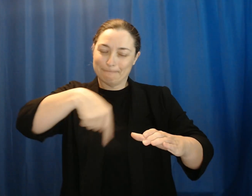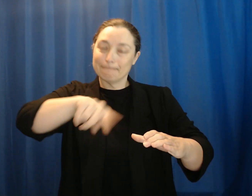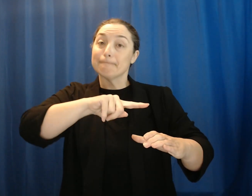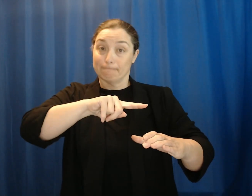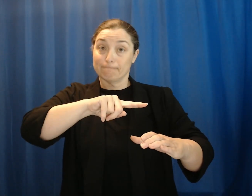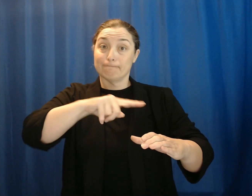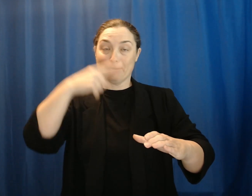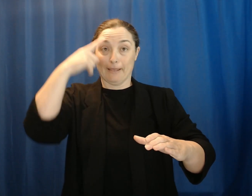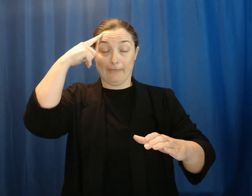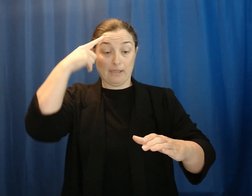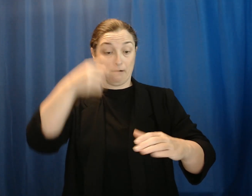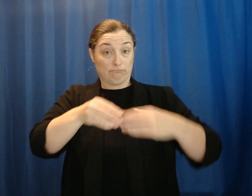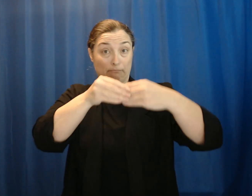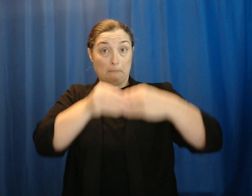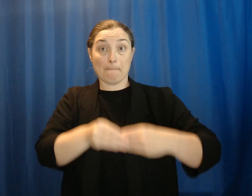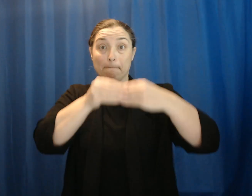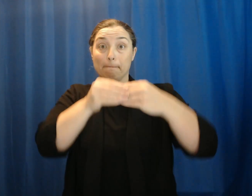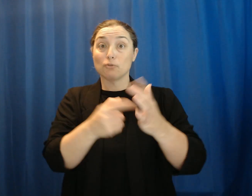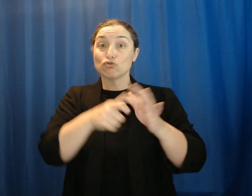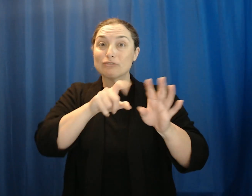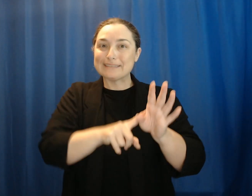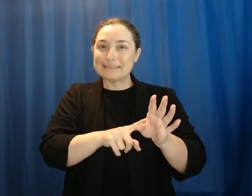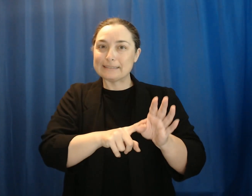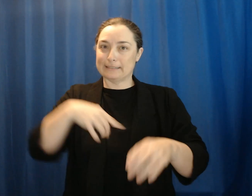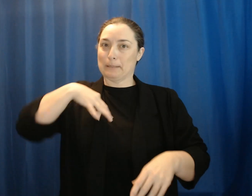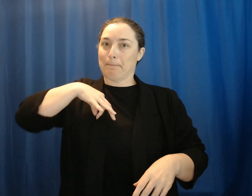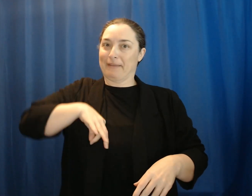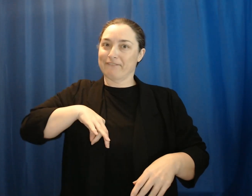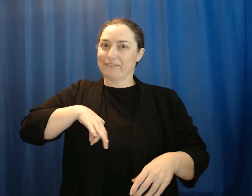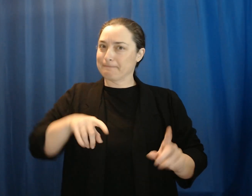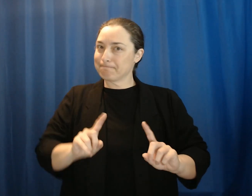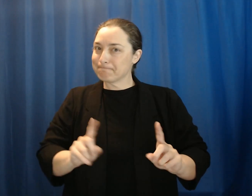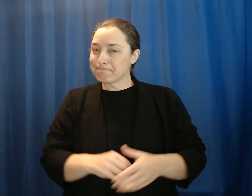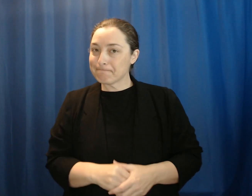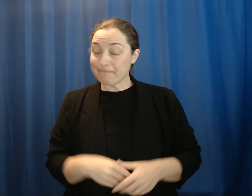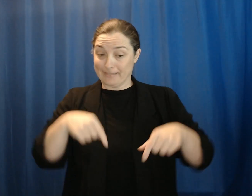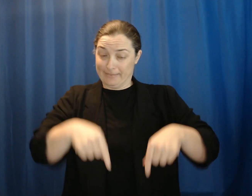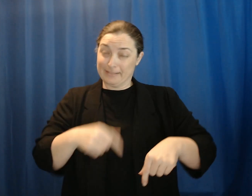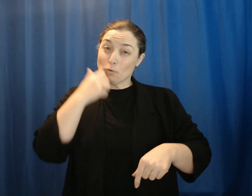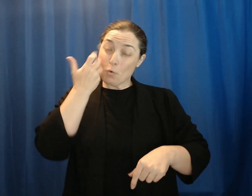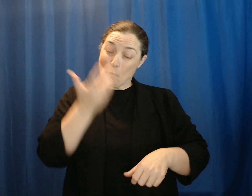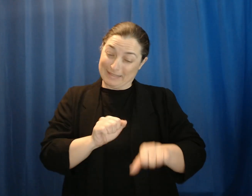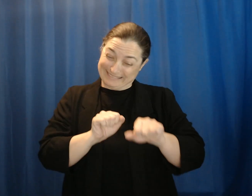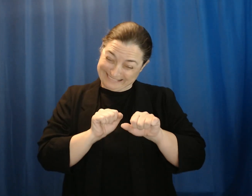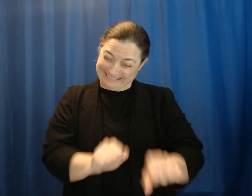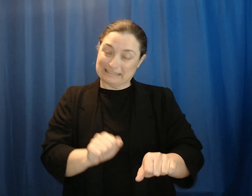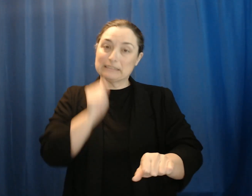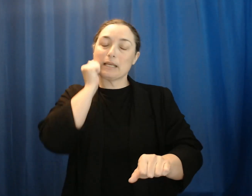treaty with the First Peoples. This is, was, and always will be Aboriginal